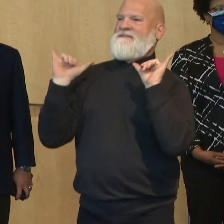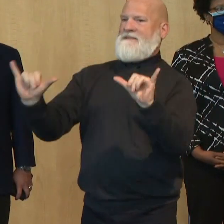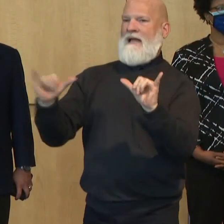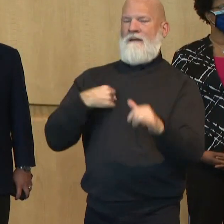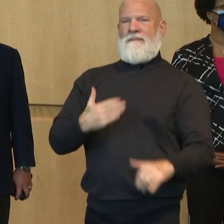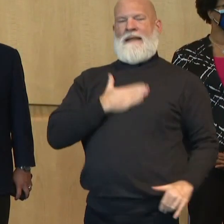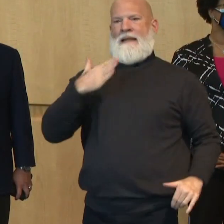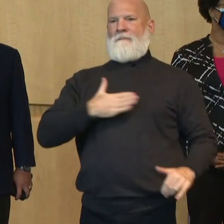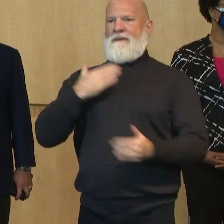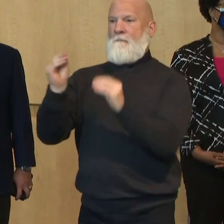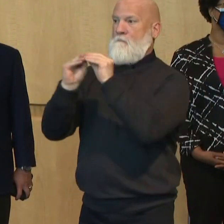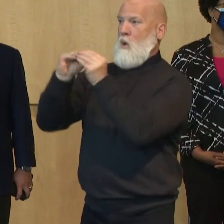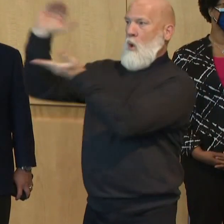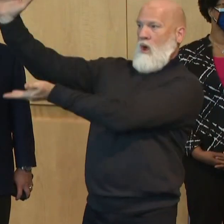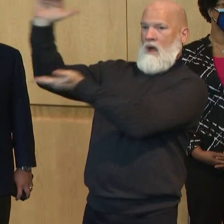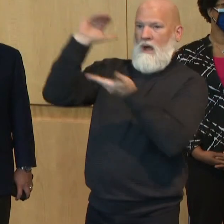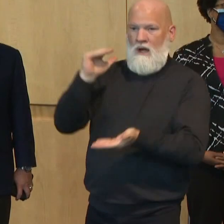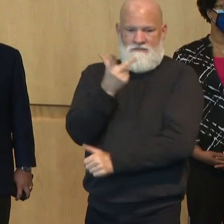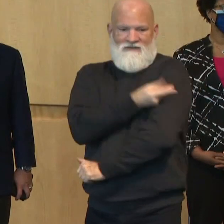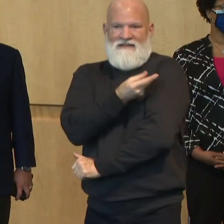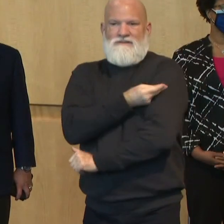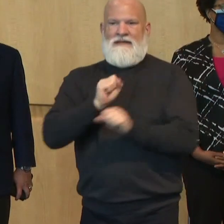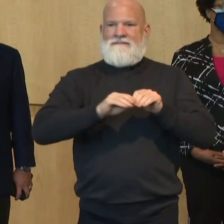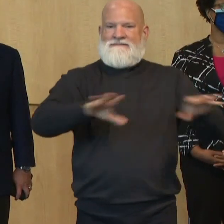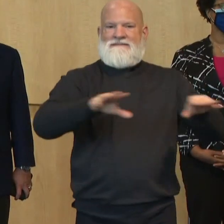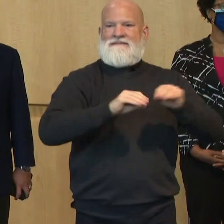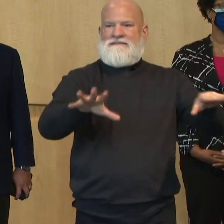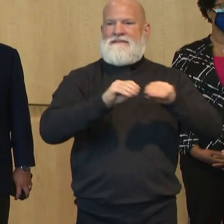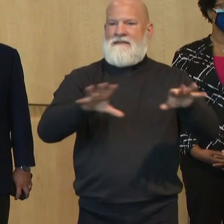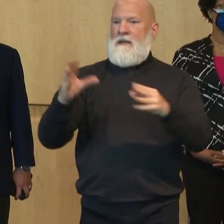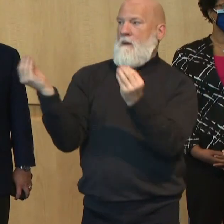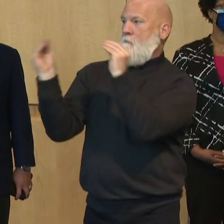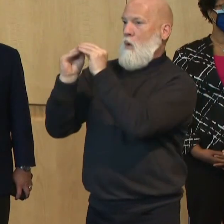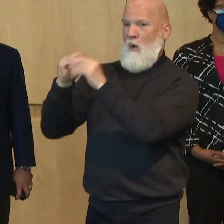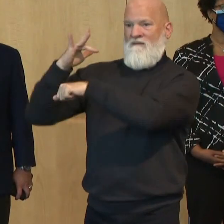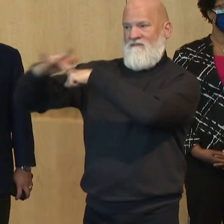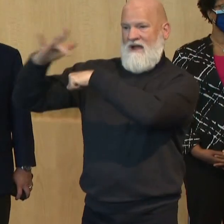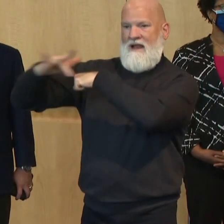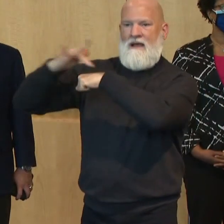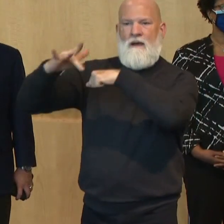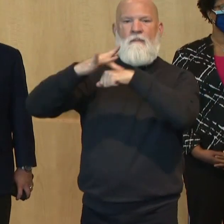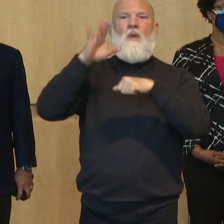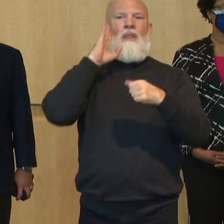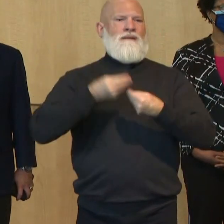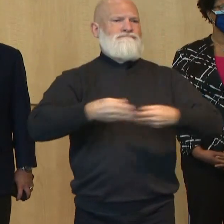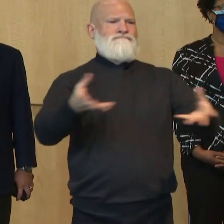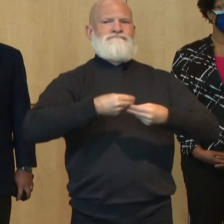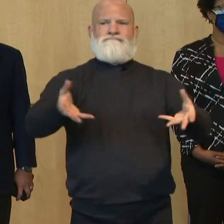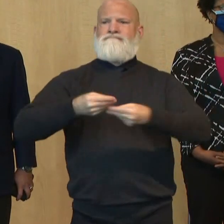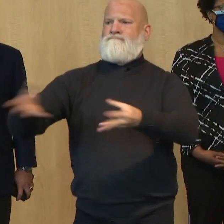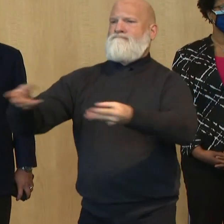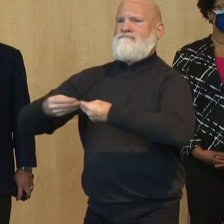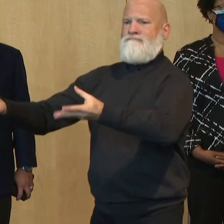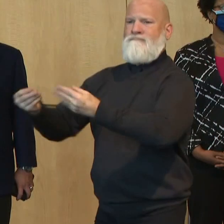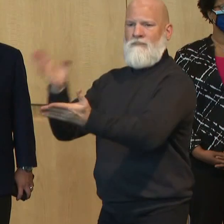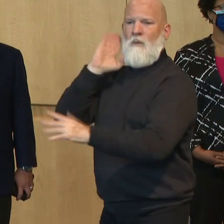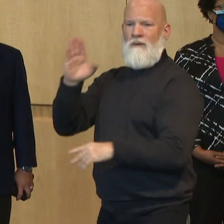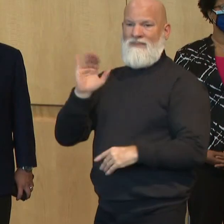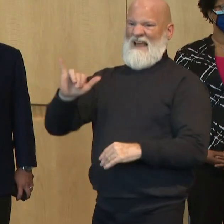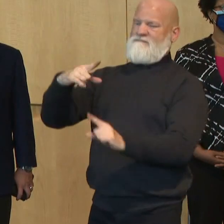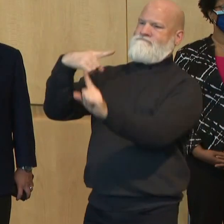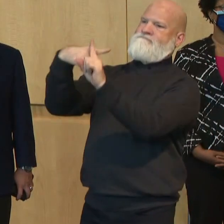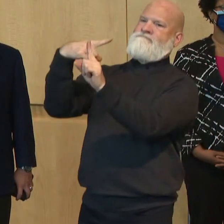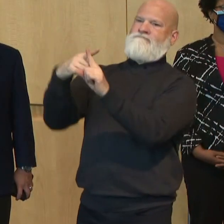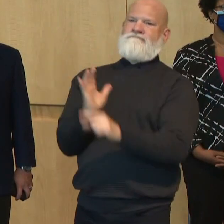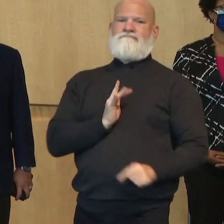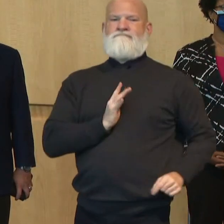to send them more, and as soon as we get it, we will. And I think that's a great thing for the people of our state to realize, is that